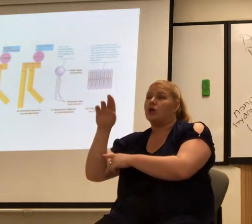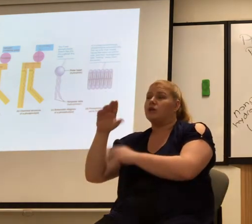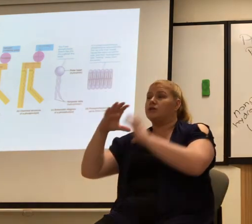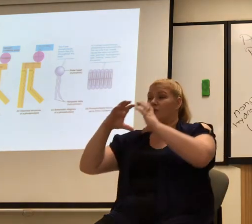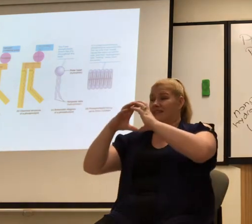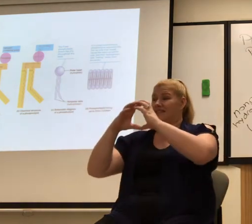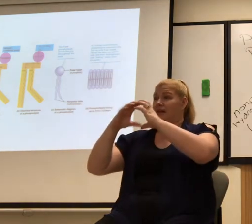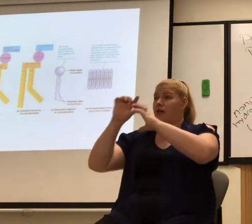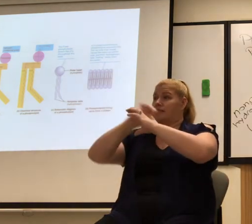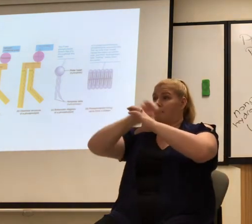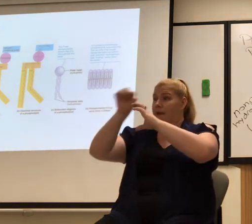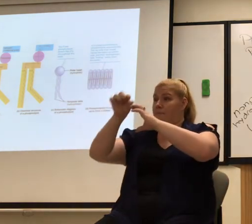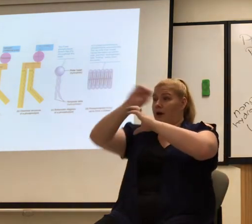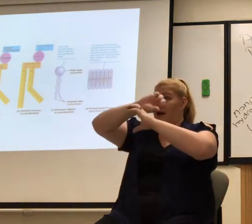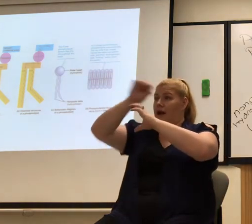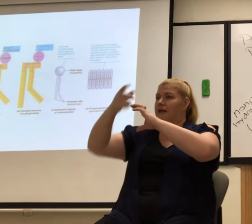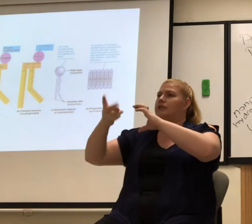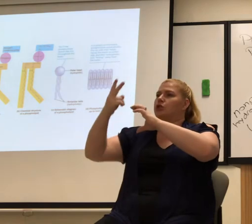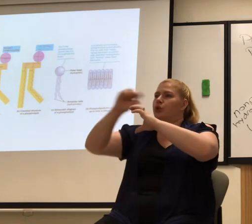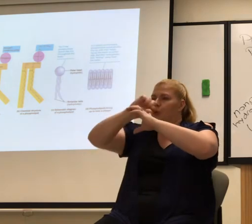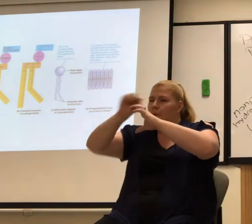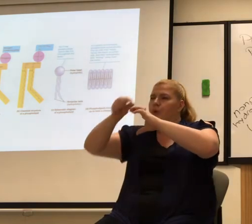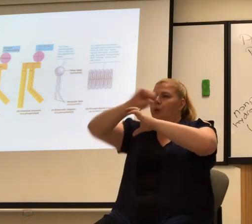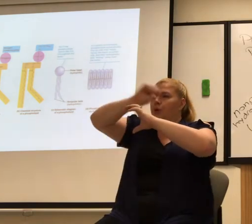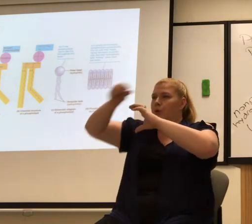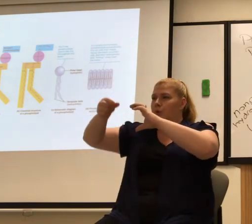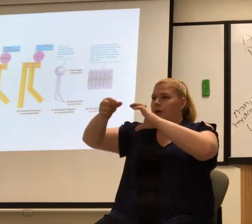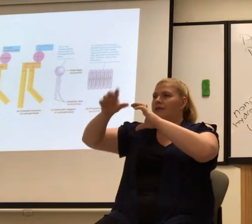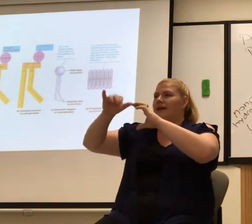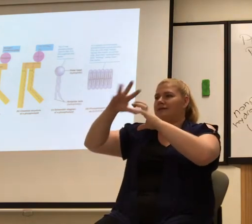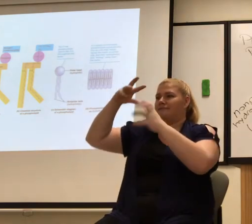So this molecule is simplified by